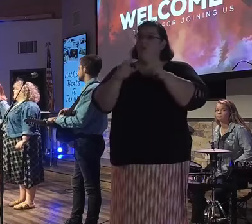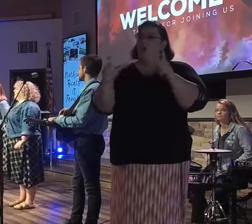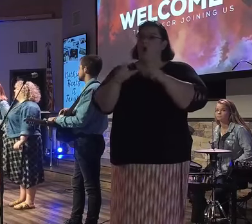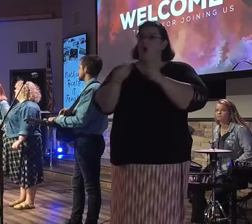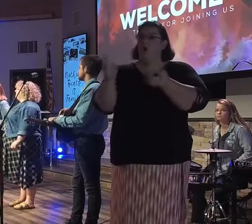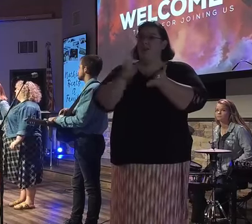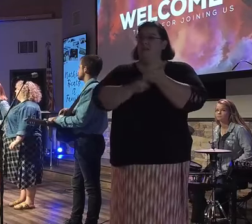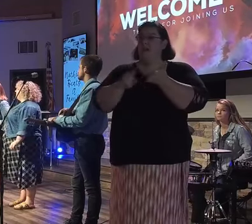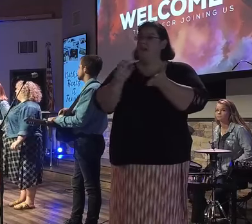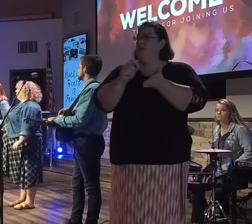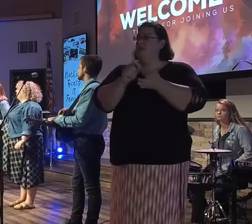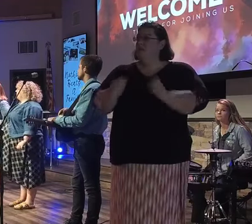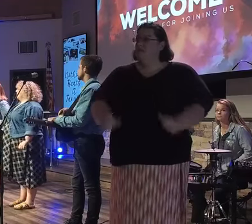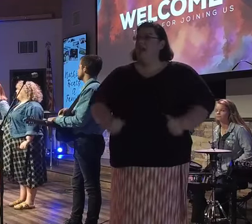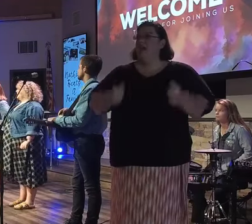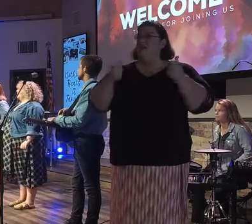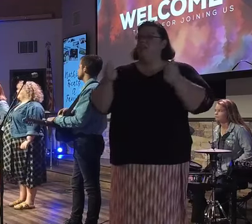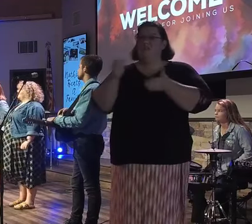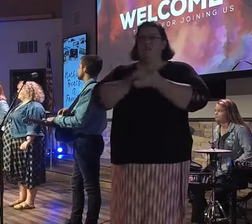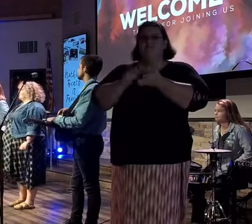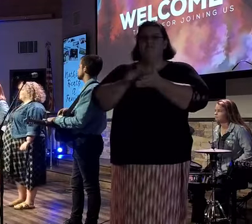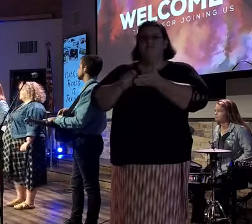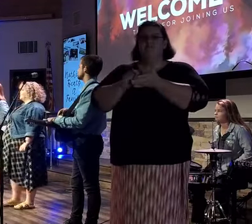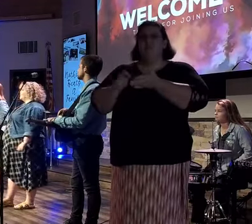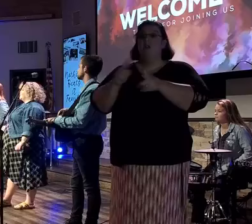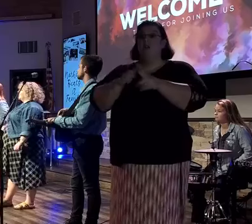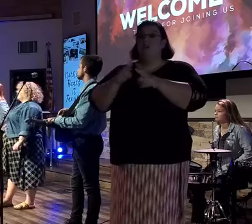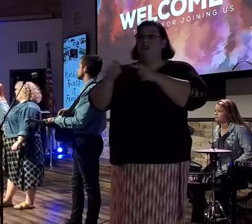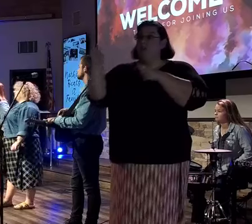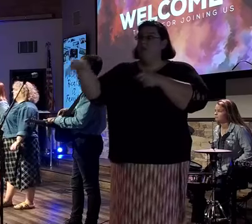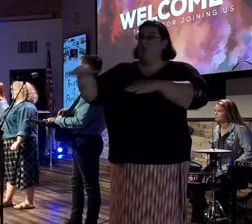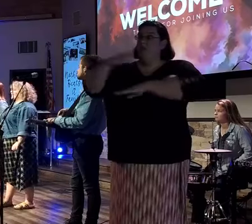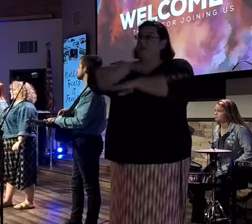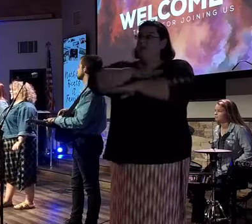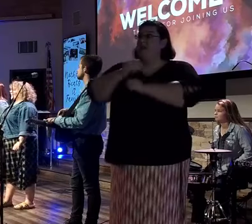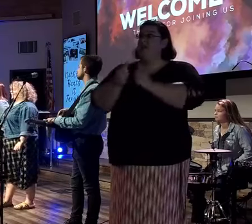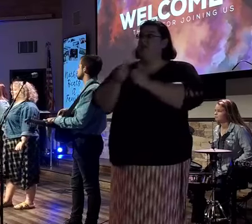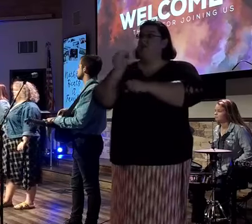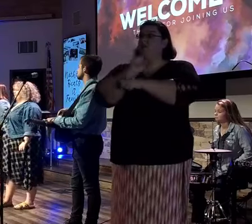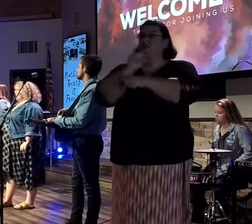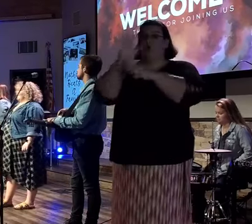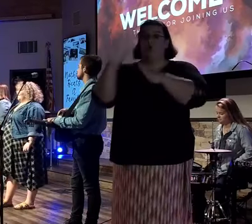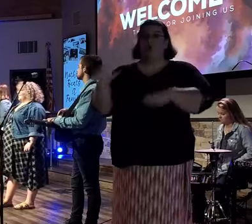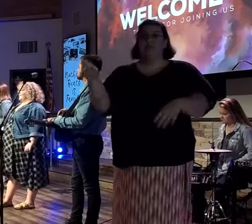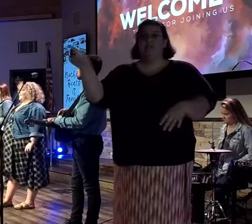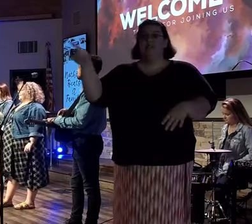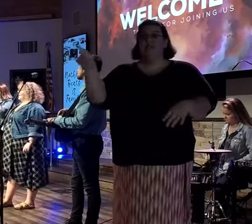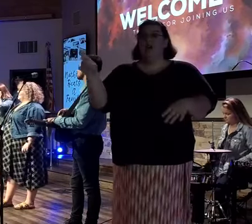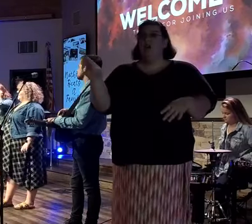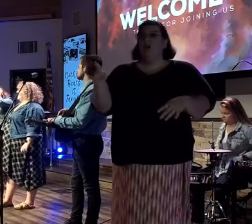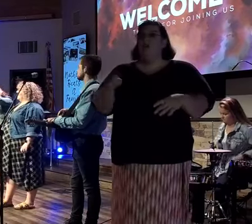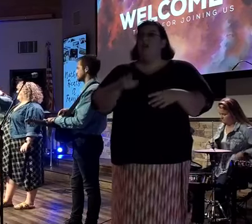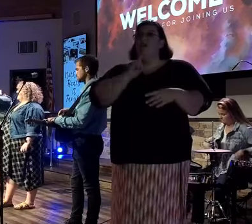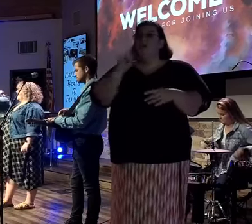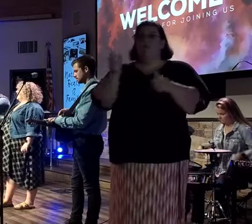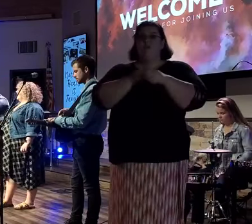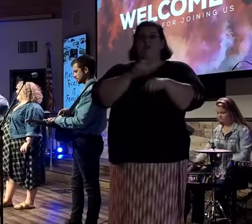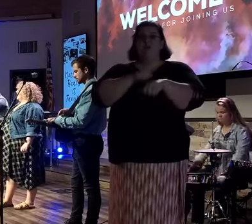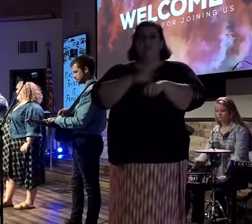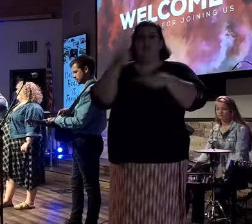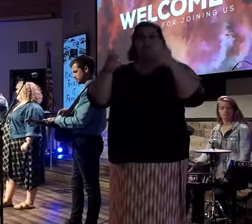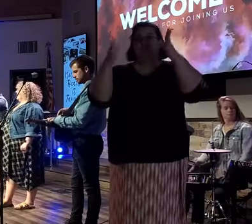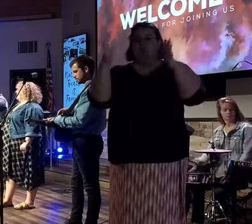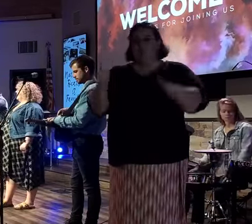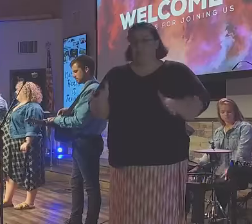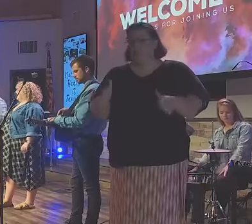outside of the bag. If you could fill that card out and then just leave it right there at the desk with the workers, or again, you can just put it inside of one of those gift